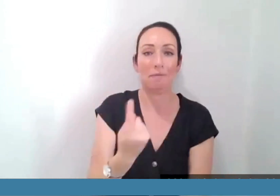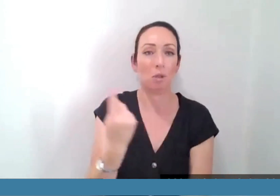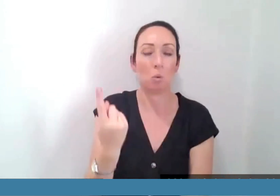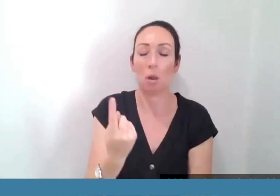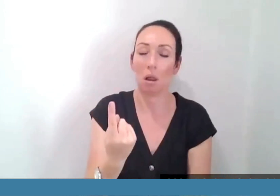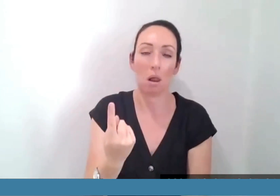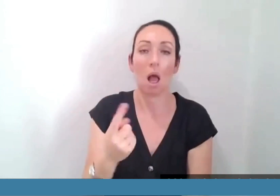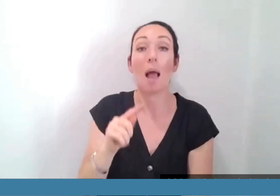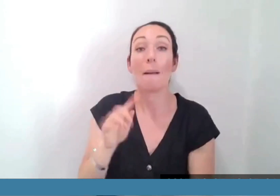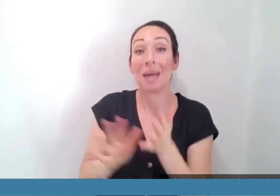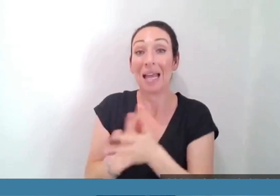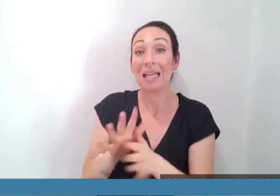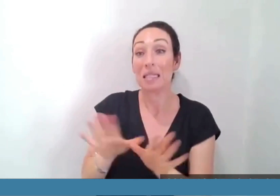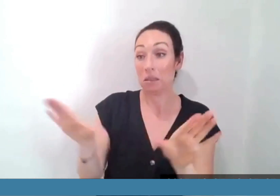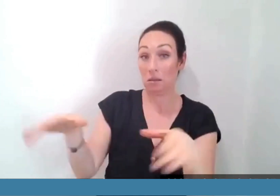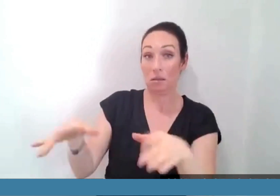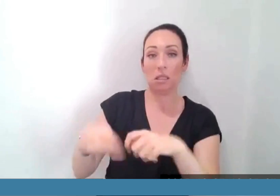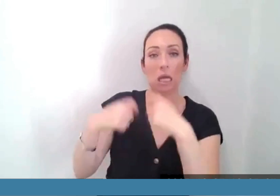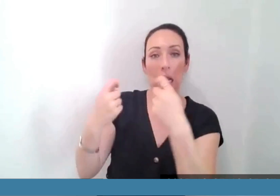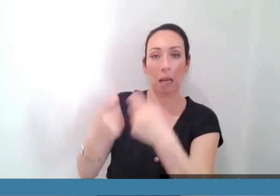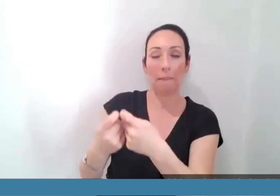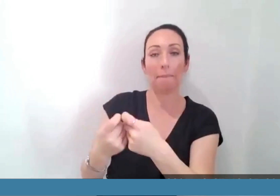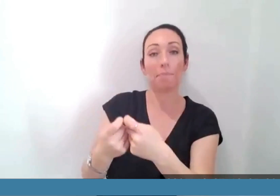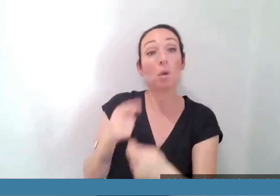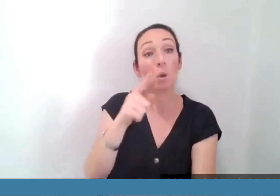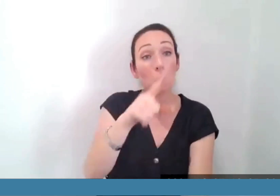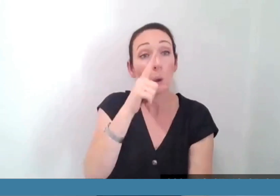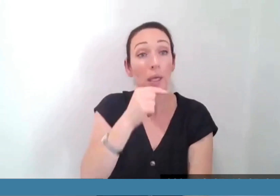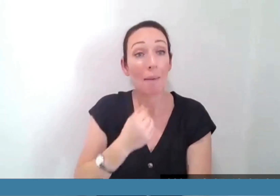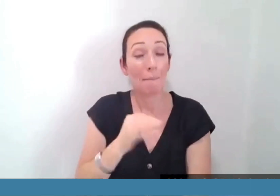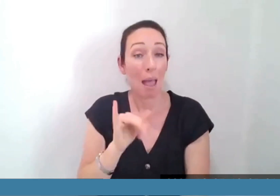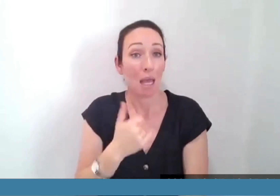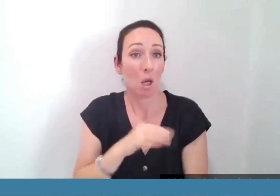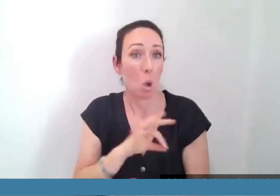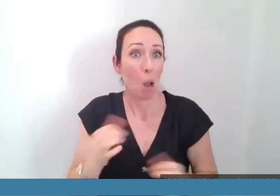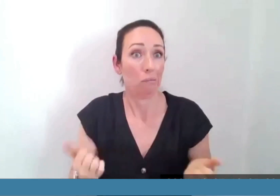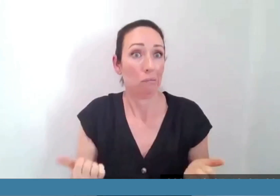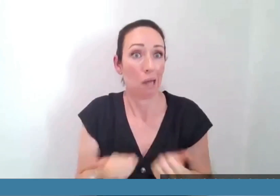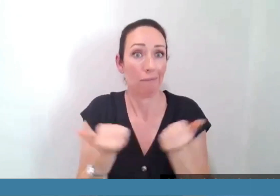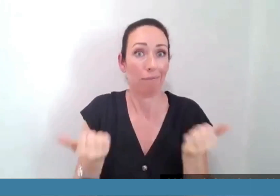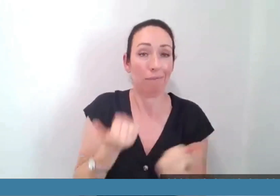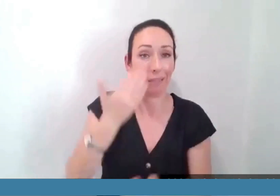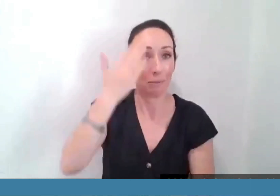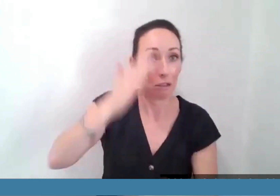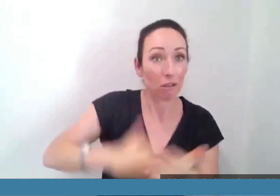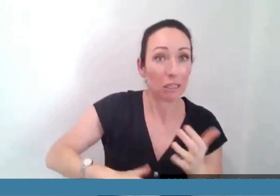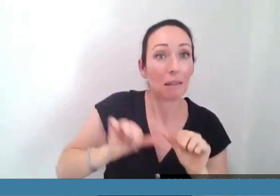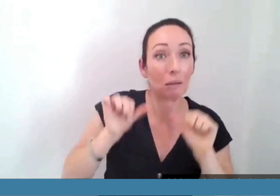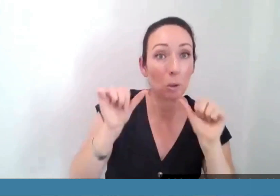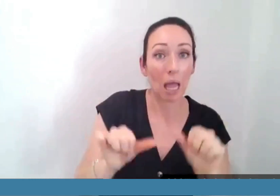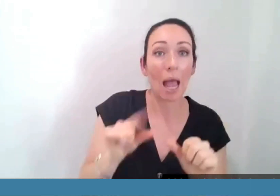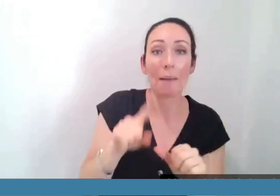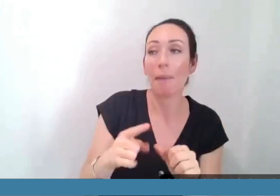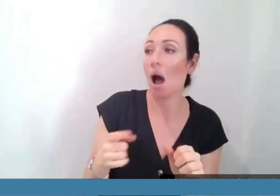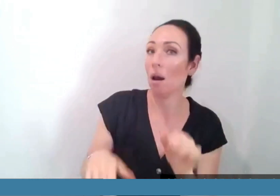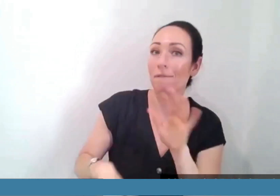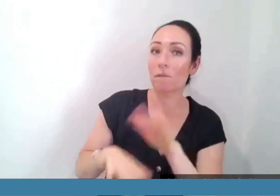less experience and be involved in a team, provided that across the whole team, you're able to